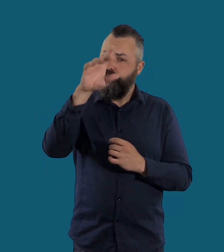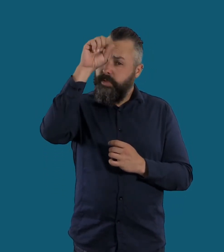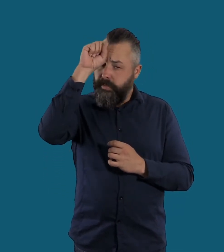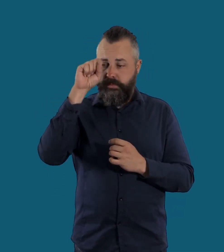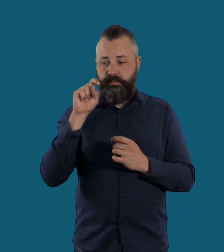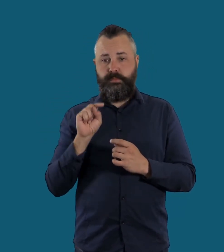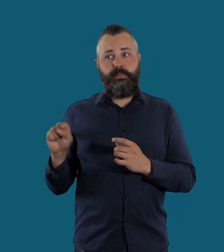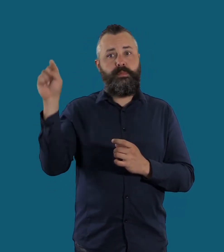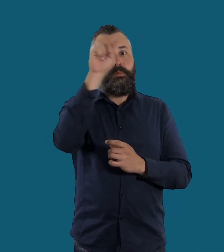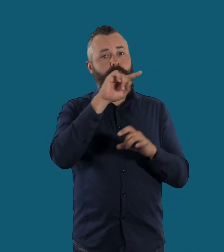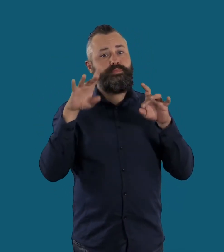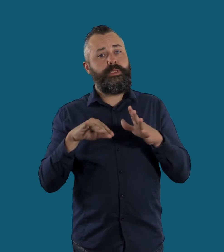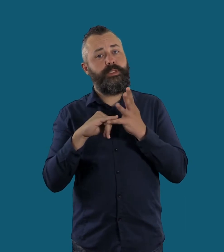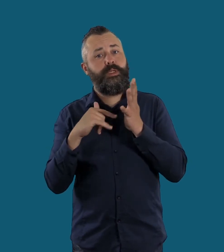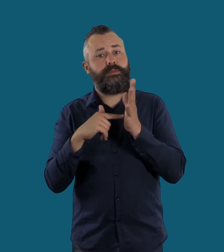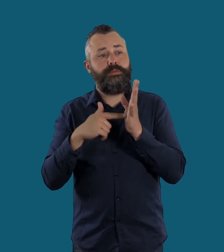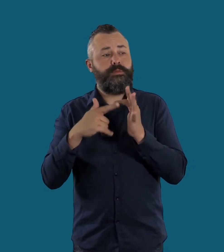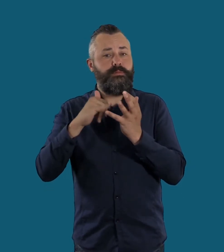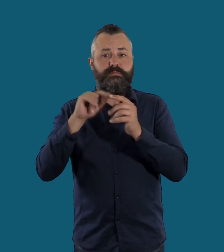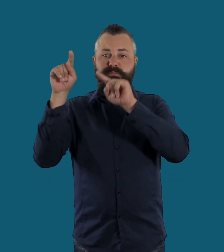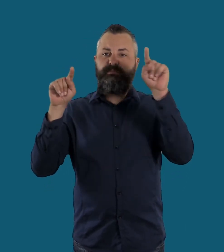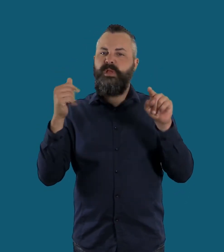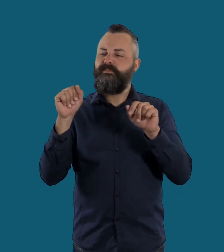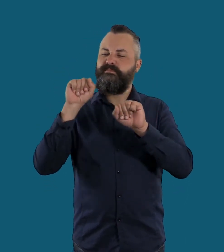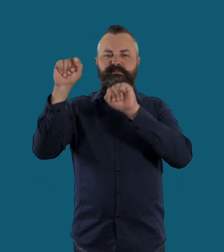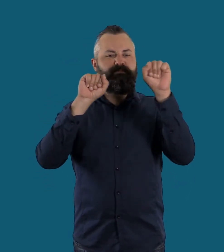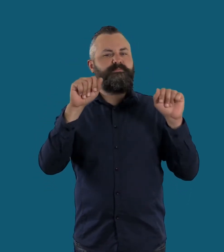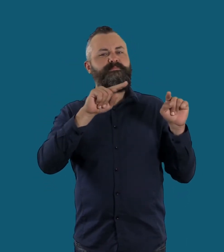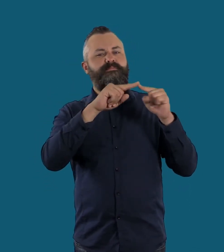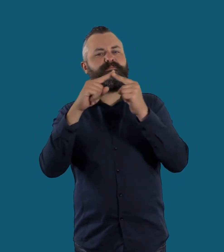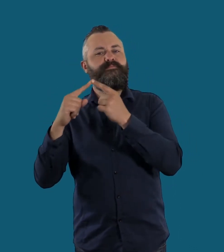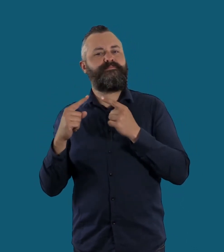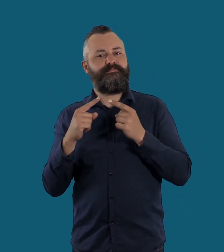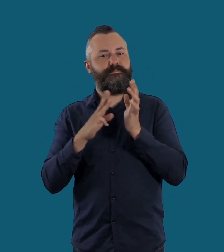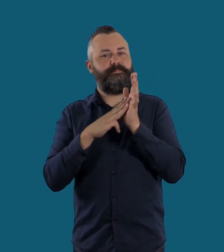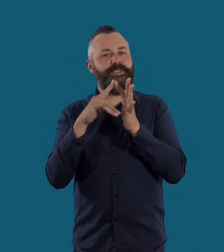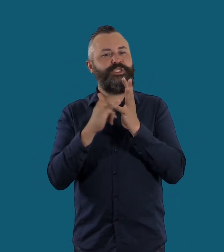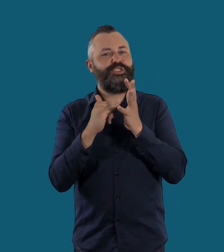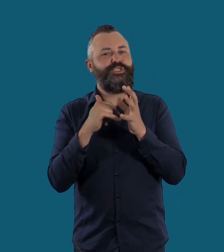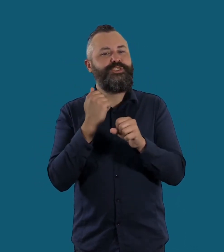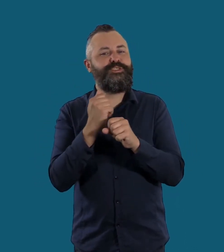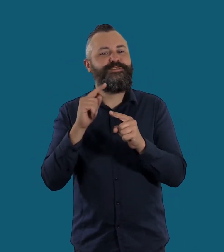It's important to understand that these messages and their content is variable and linked to local conditions, so it's not possible to generalise.